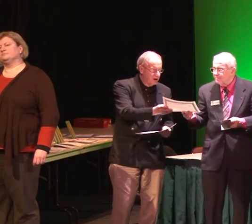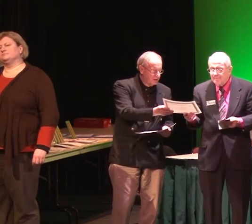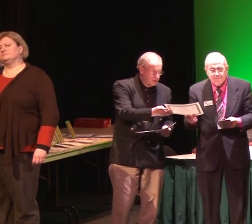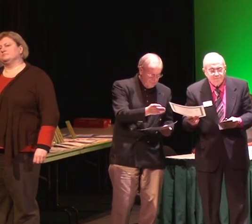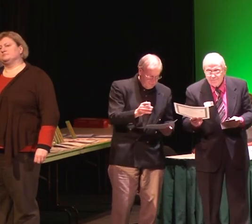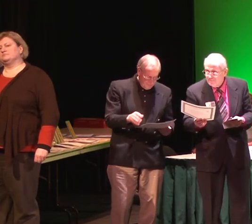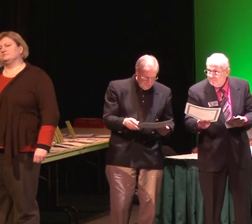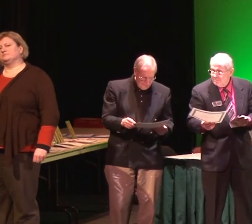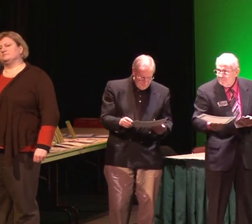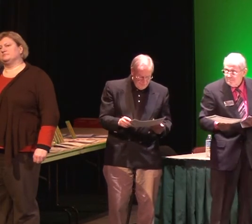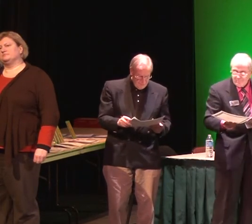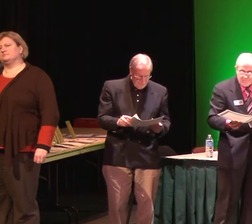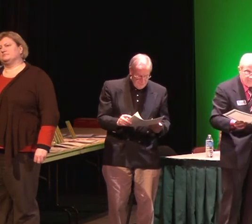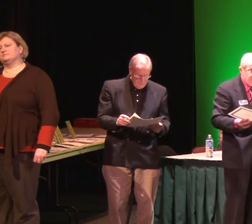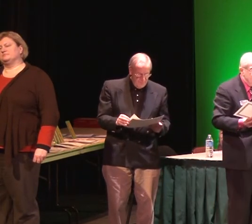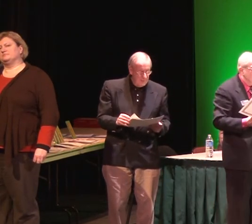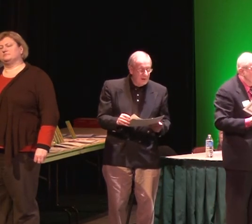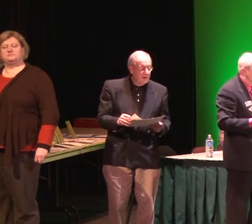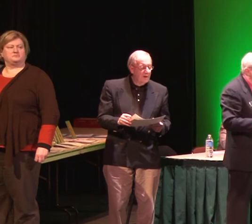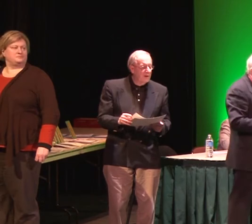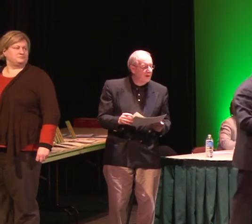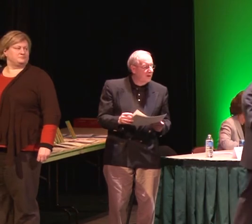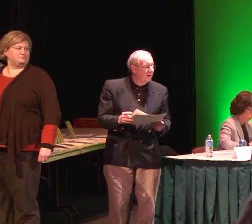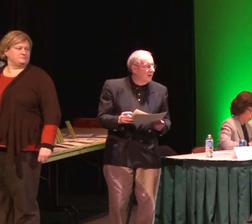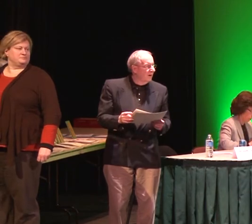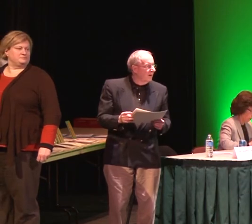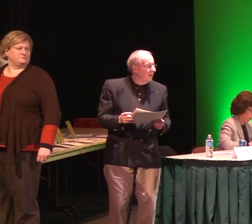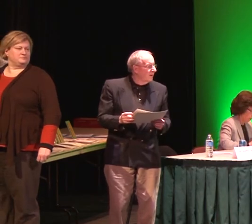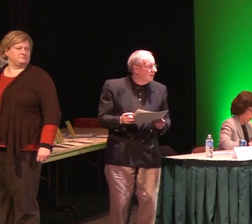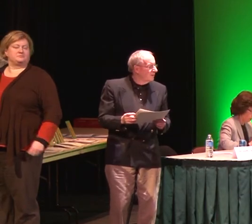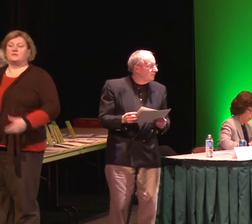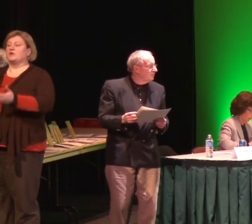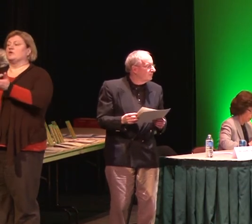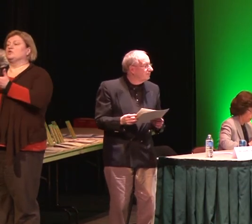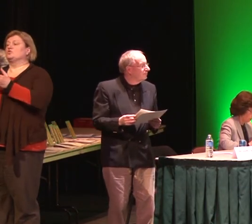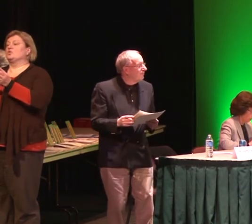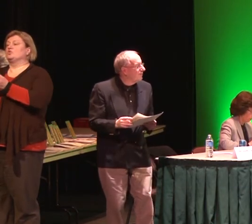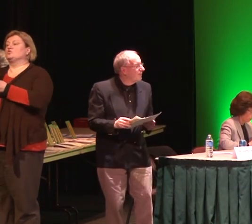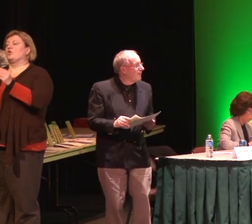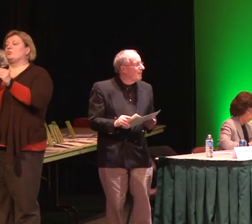His project, Schools Grow More Than Just Minds.